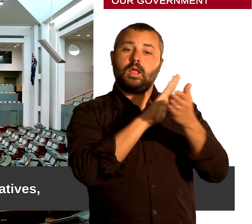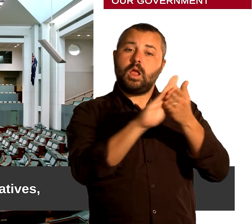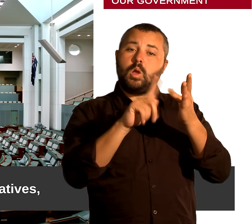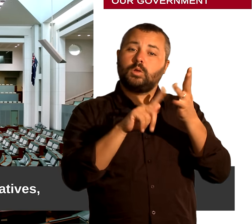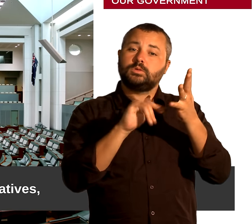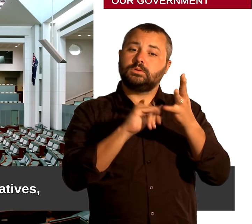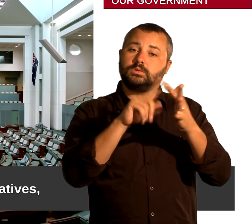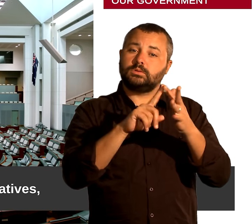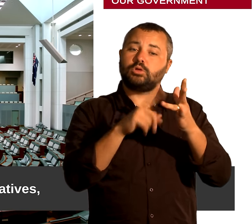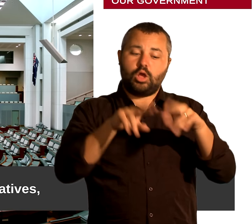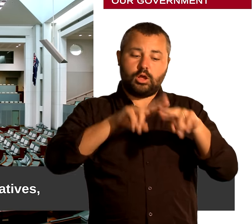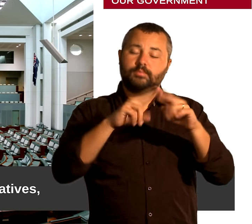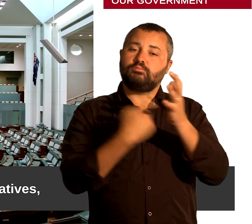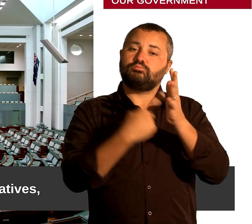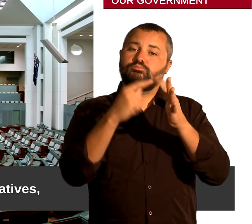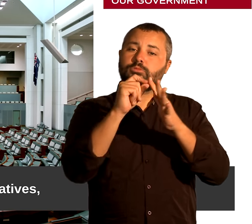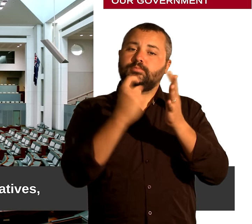The House of Representatives.